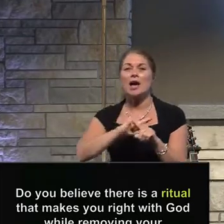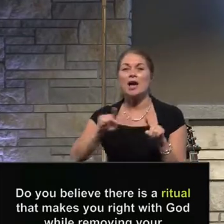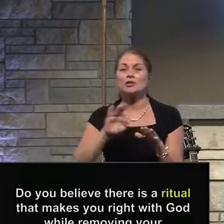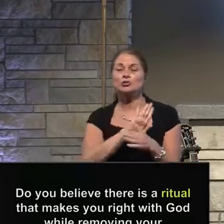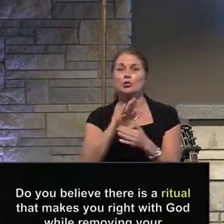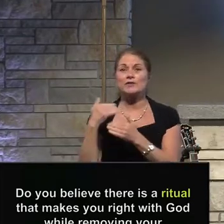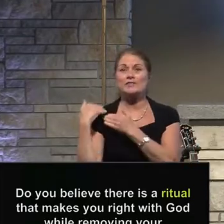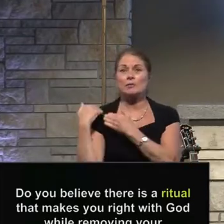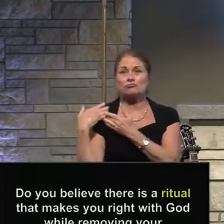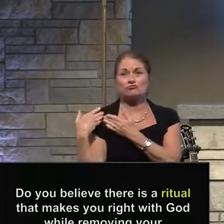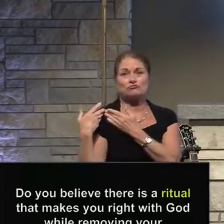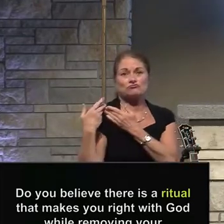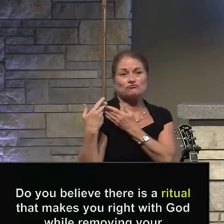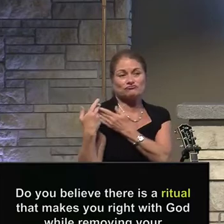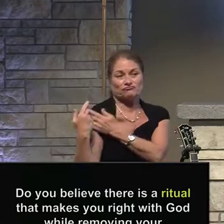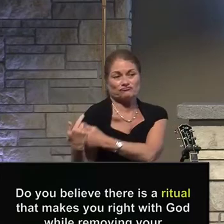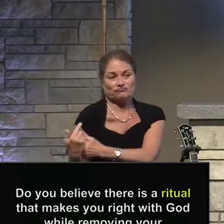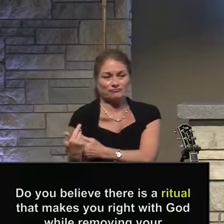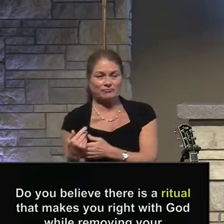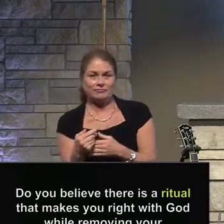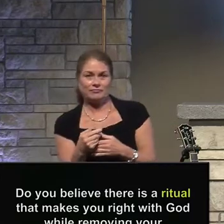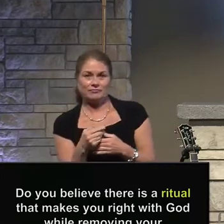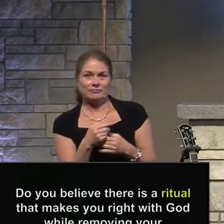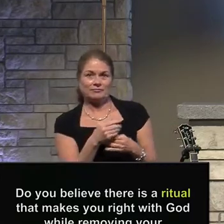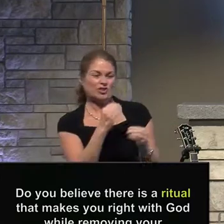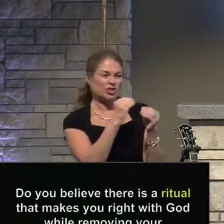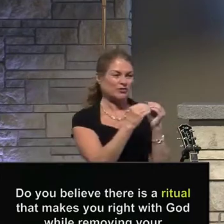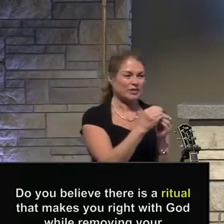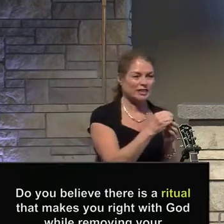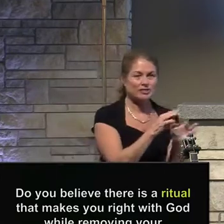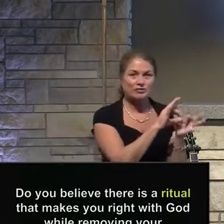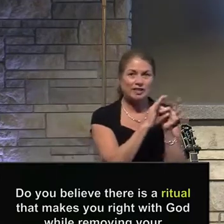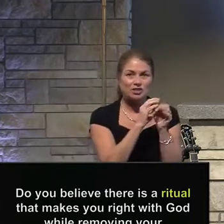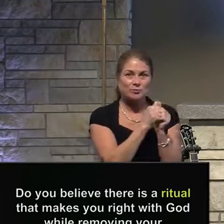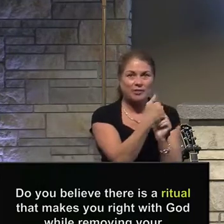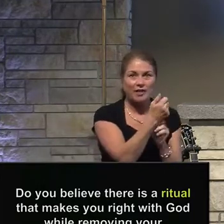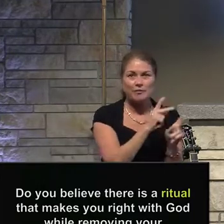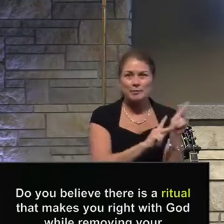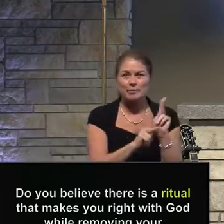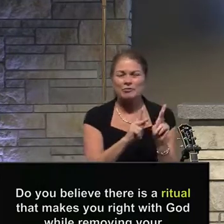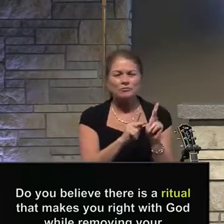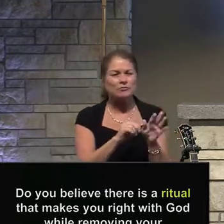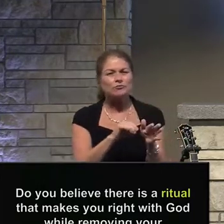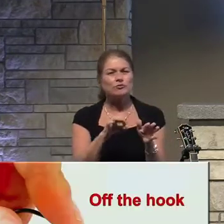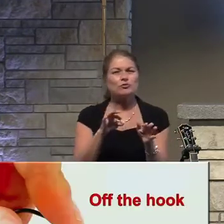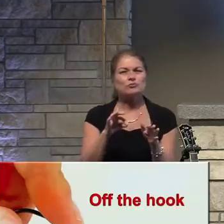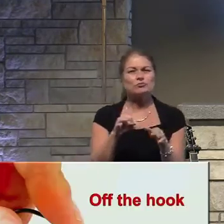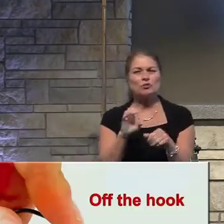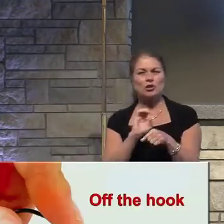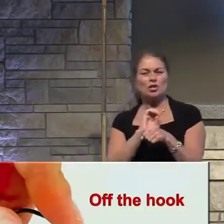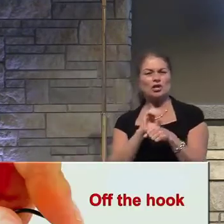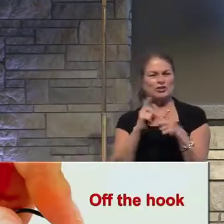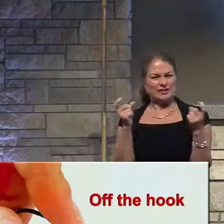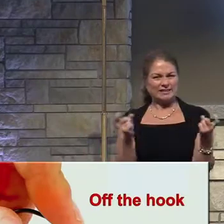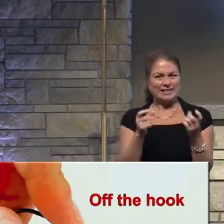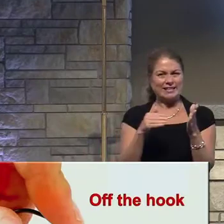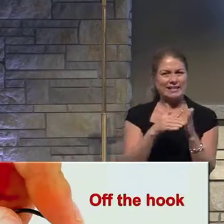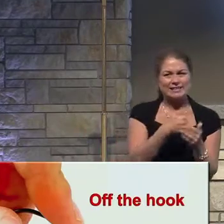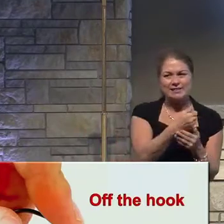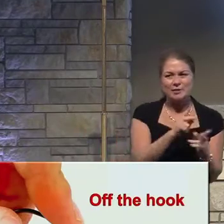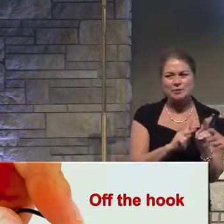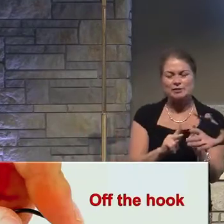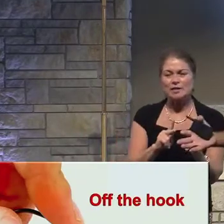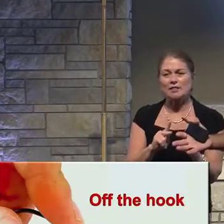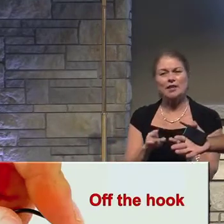responsibility to make things right with others? I mean, do you believe that if you cause offense, that there's something that you could just simply do, just